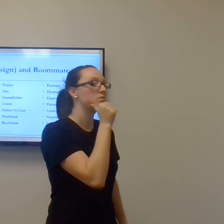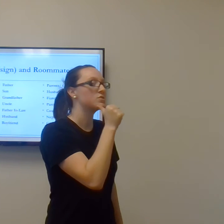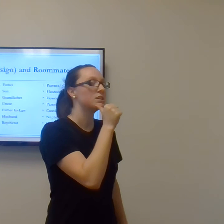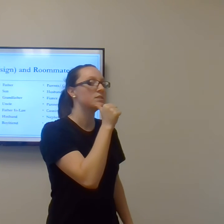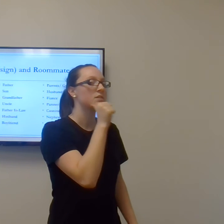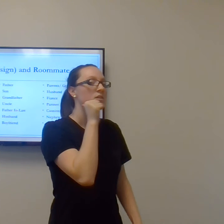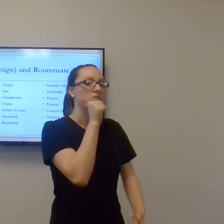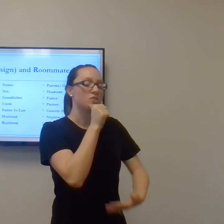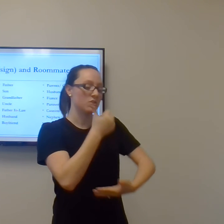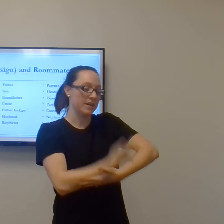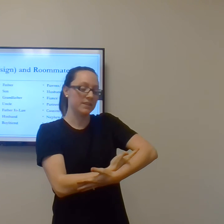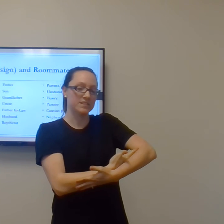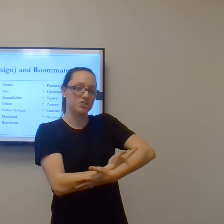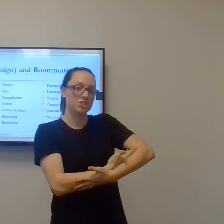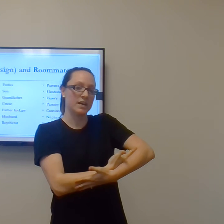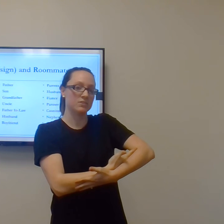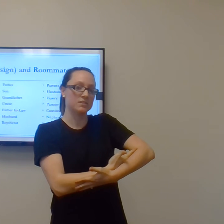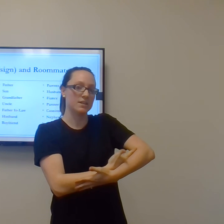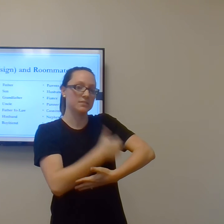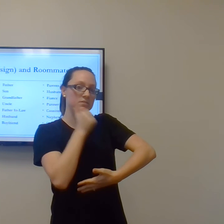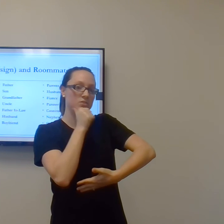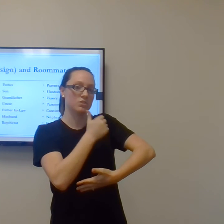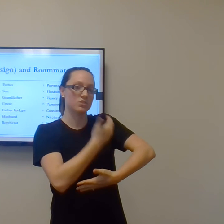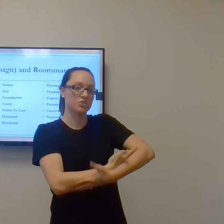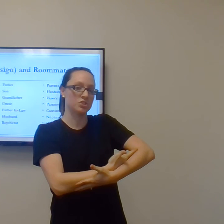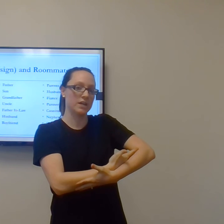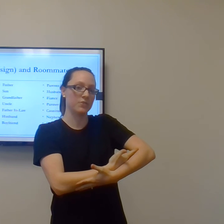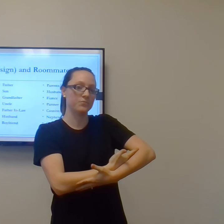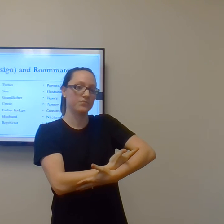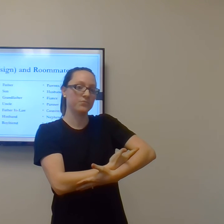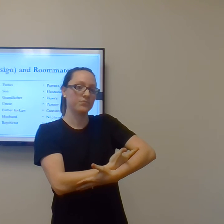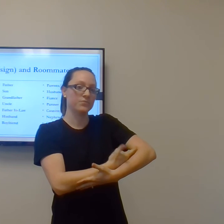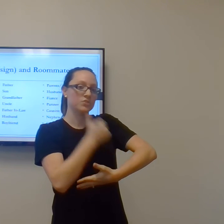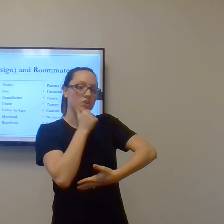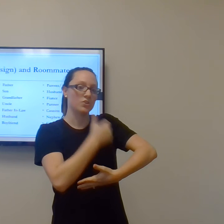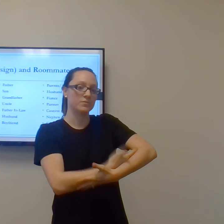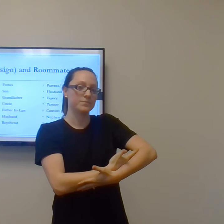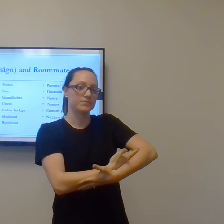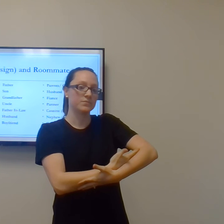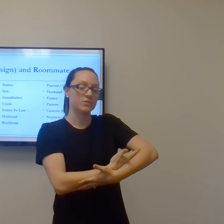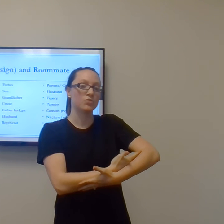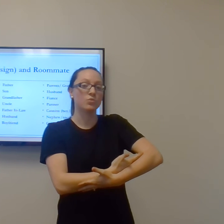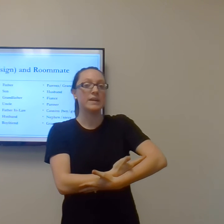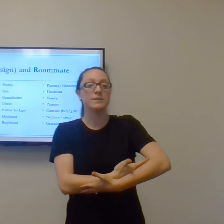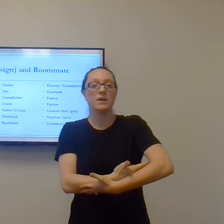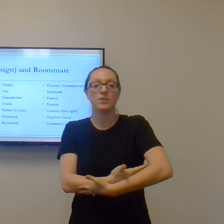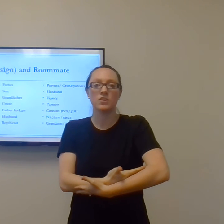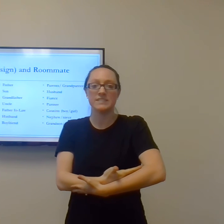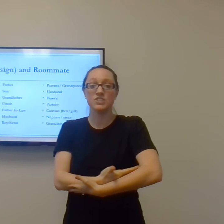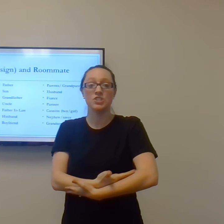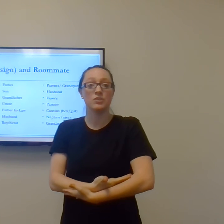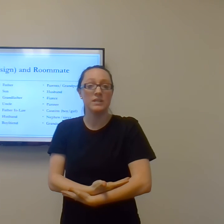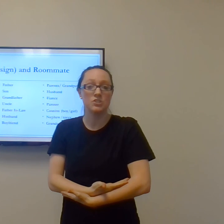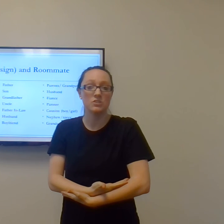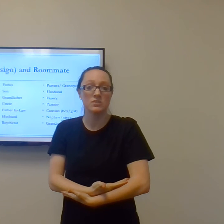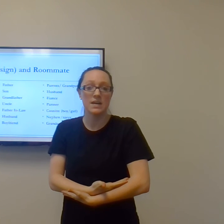your chin, girl, and the child sign. So girl, child, daughter. Grandmother is a generational